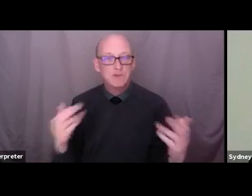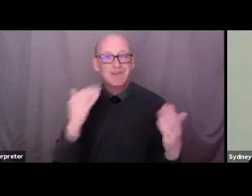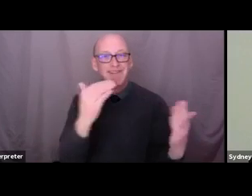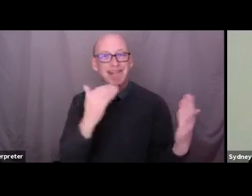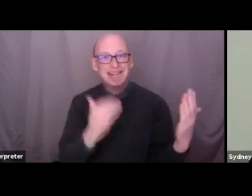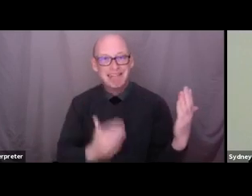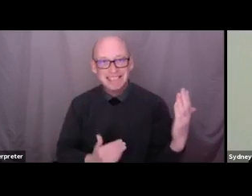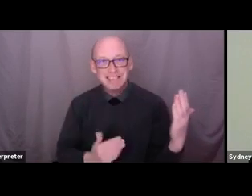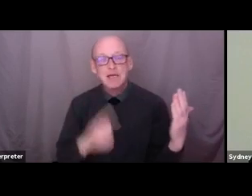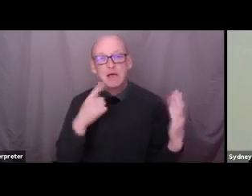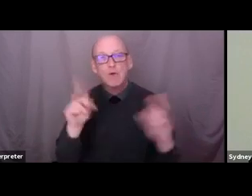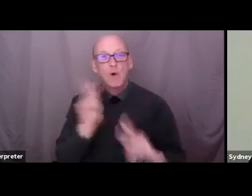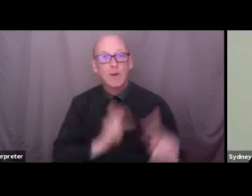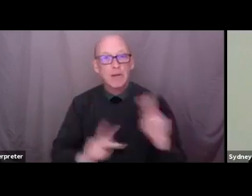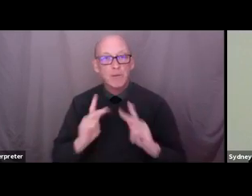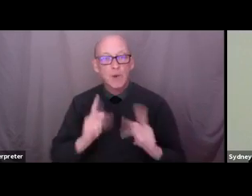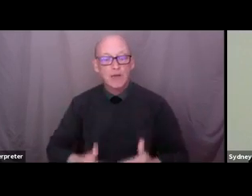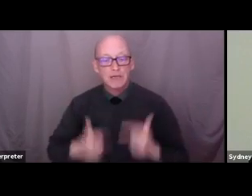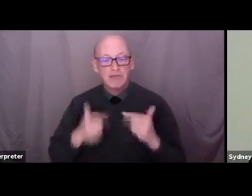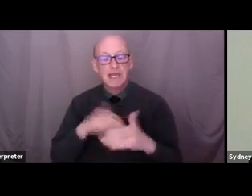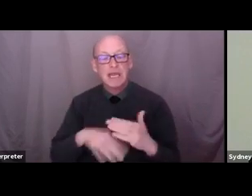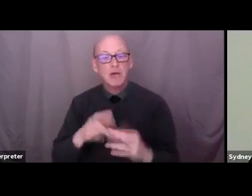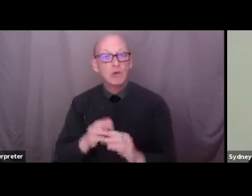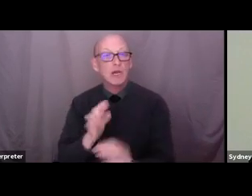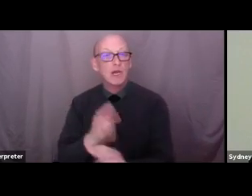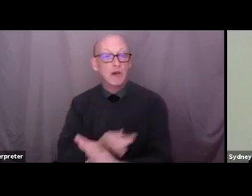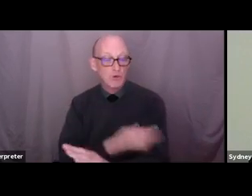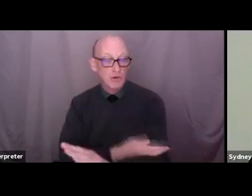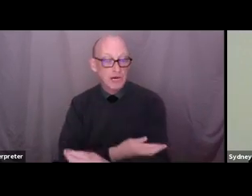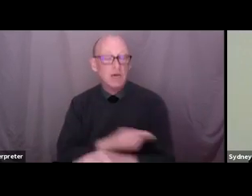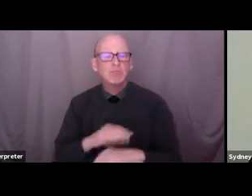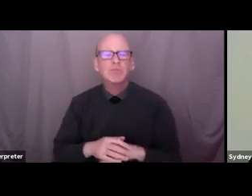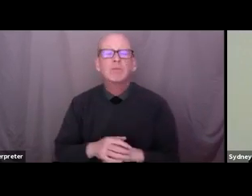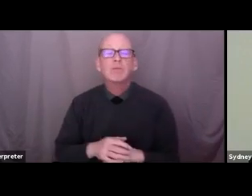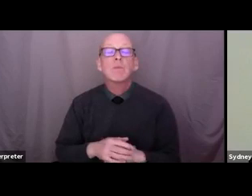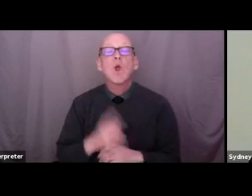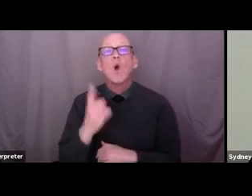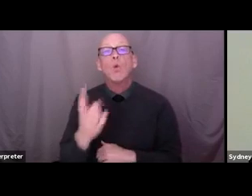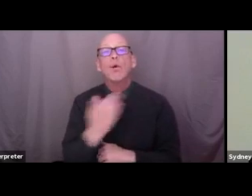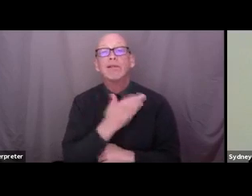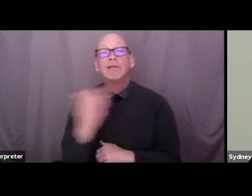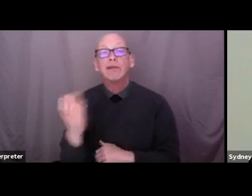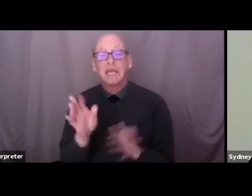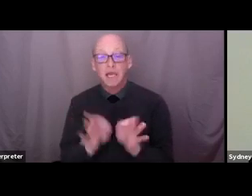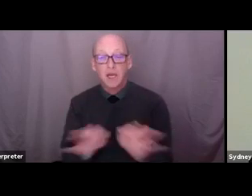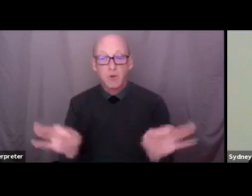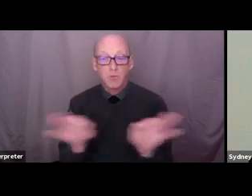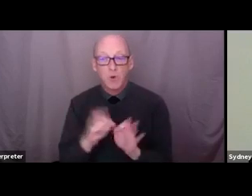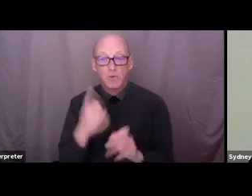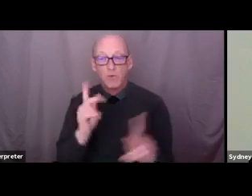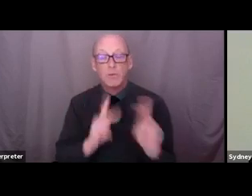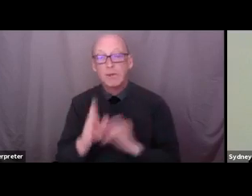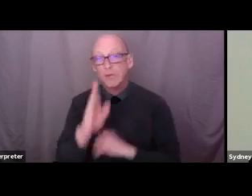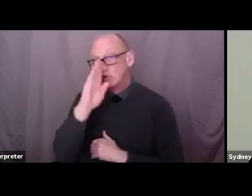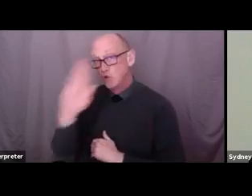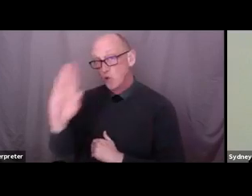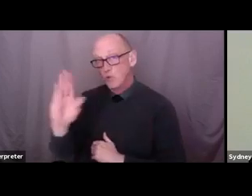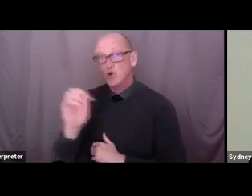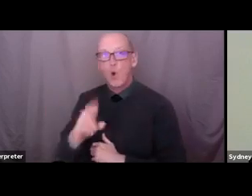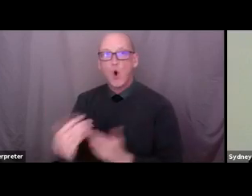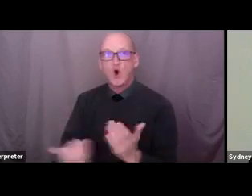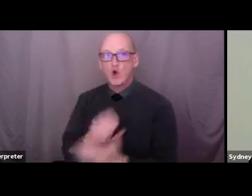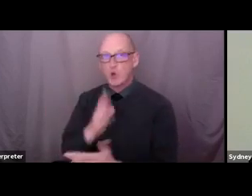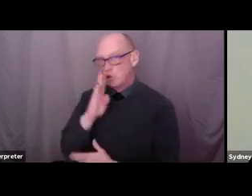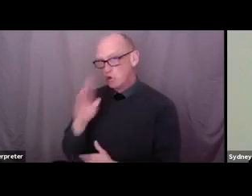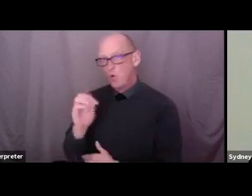guess, for people who are living in recovery. One of the most important things for people who are sober or newly sober or have limited